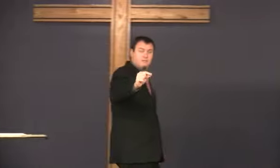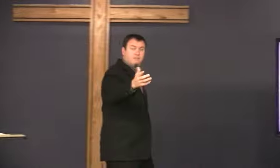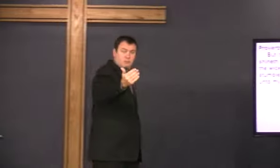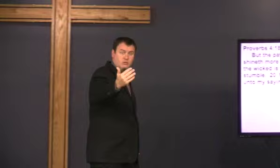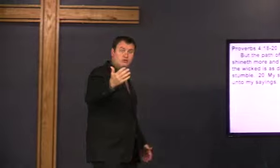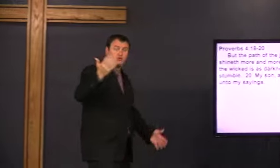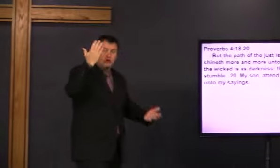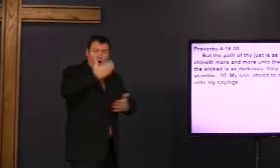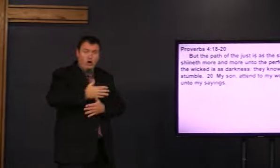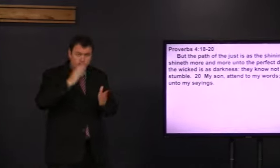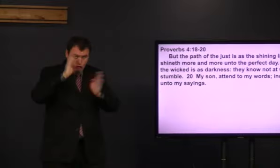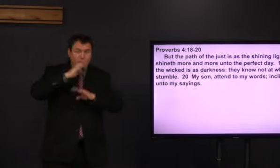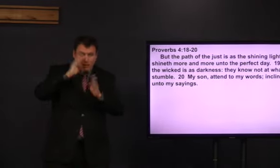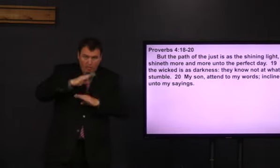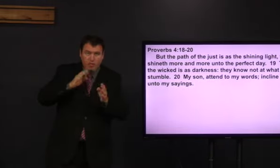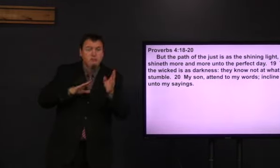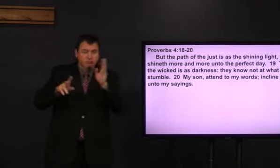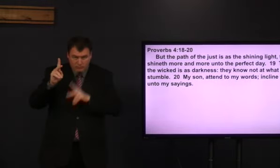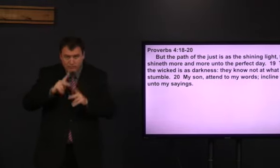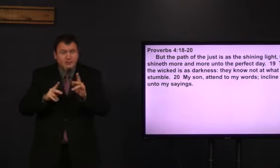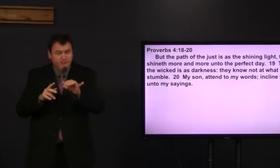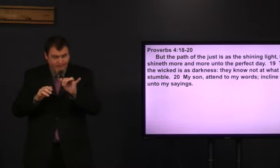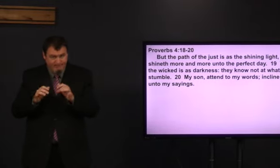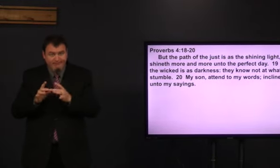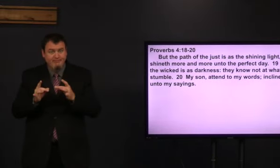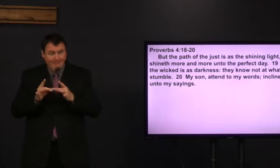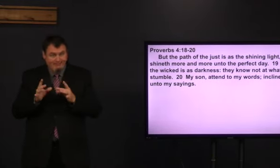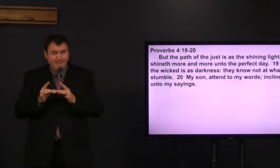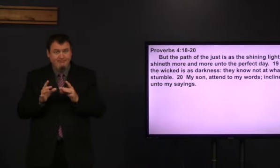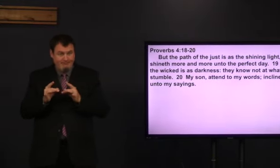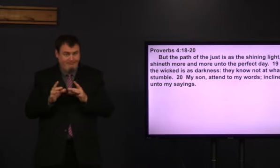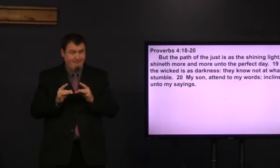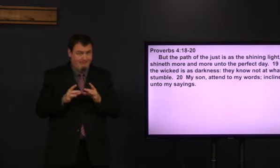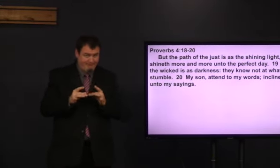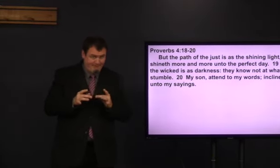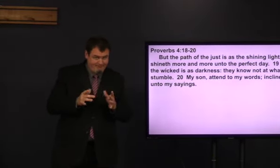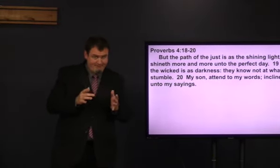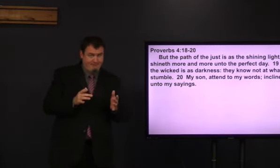Verse 20. Right, darkness leads to trouble.